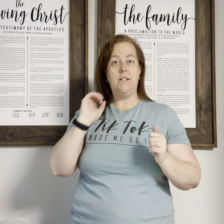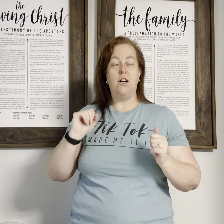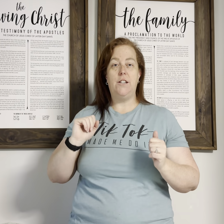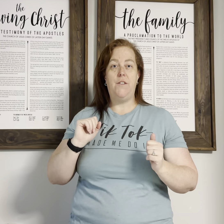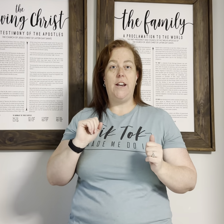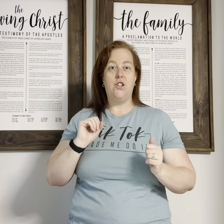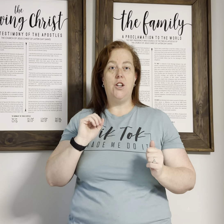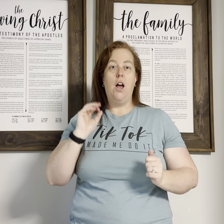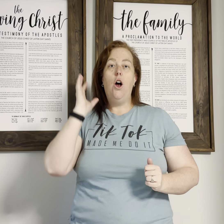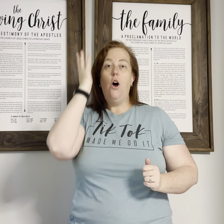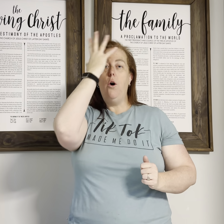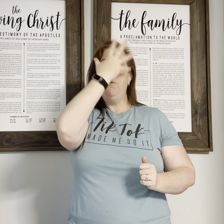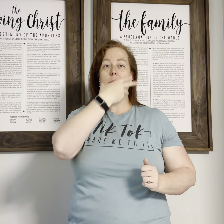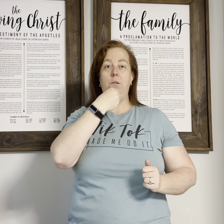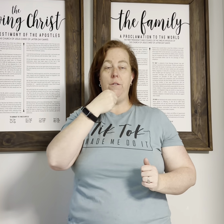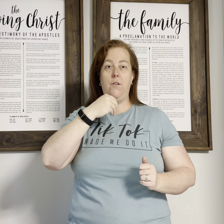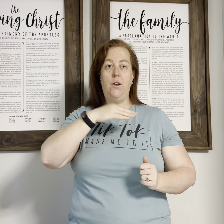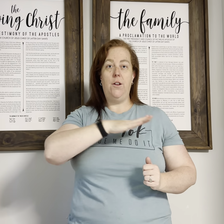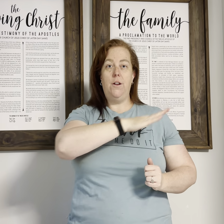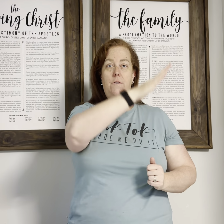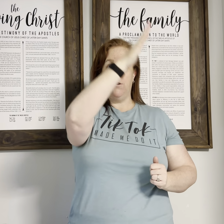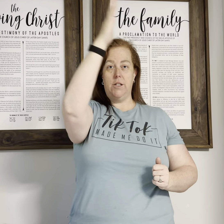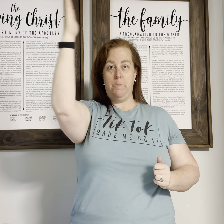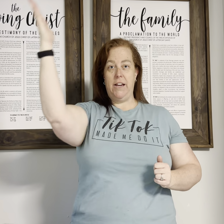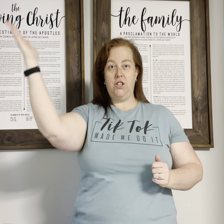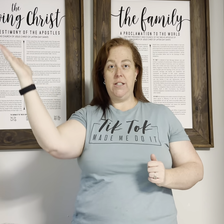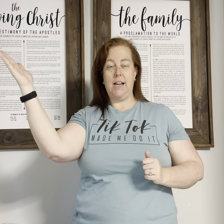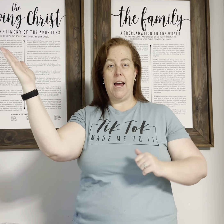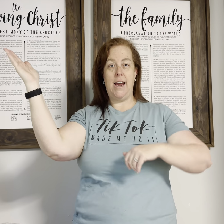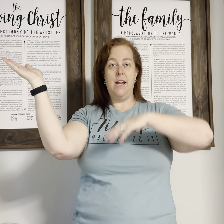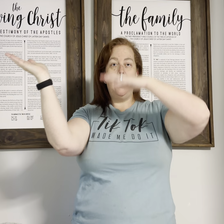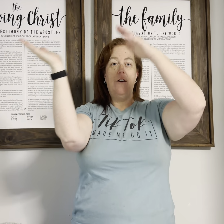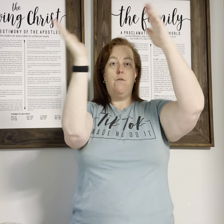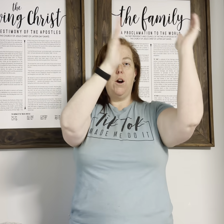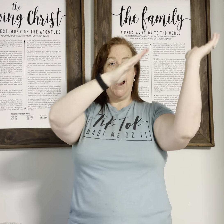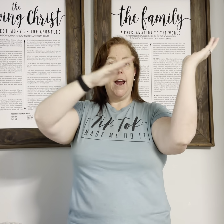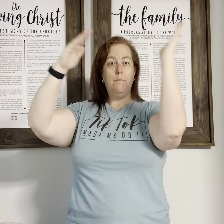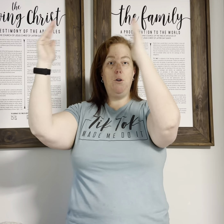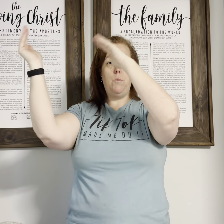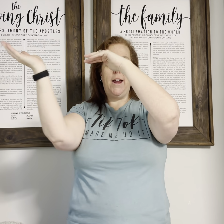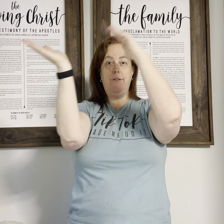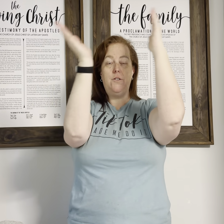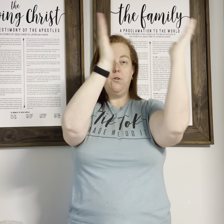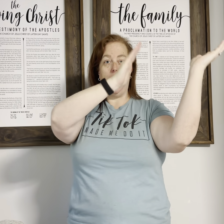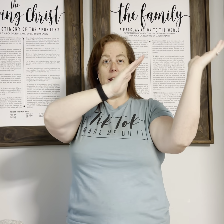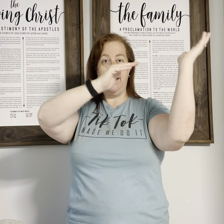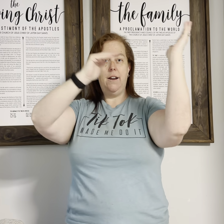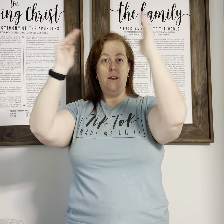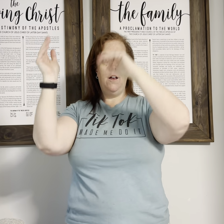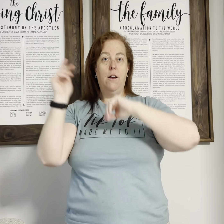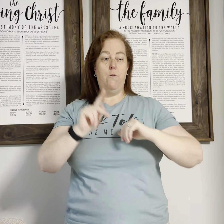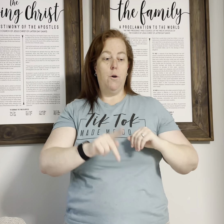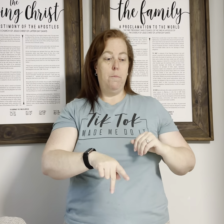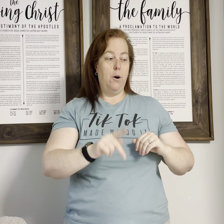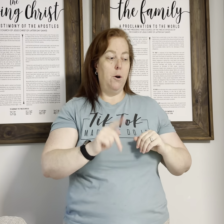start to finish. O beautiful for spacious sky, for amber waves of grain, for